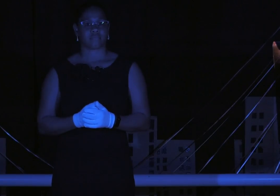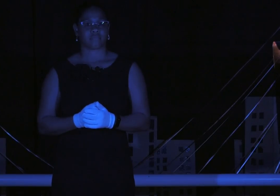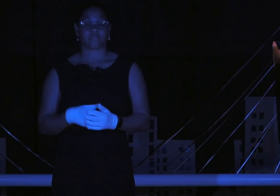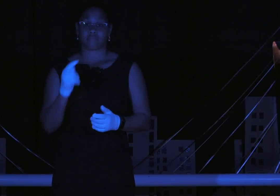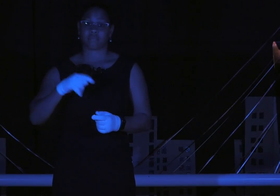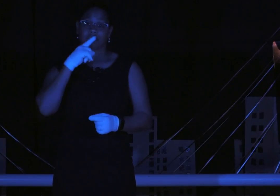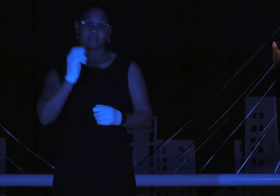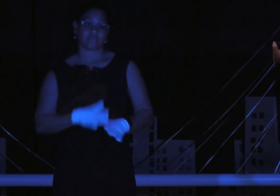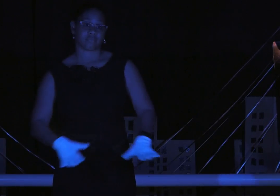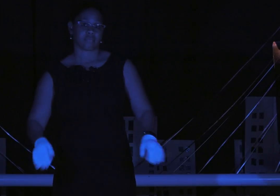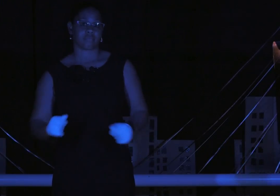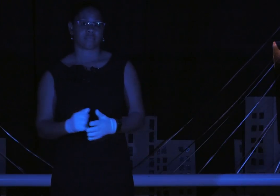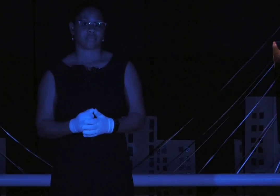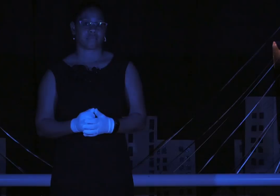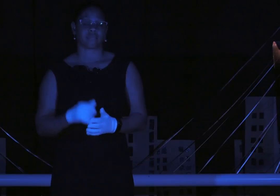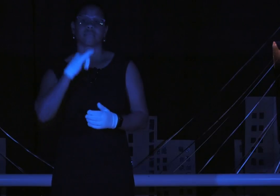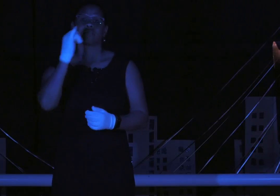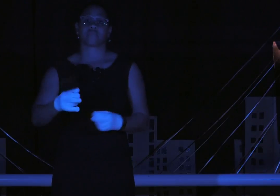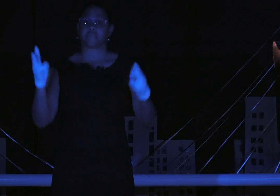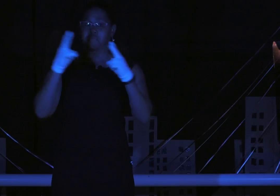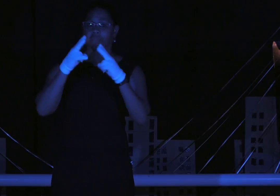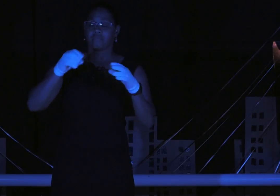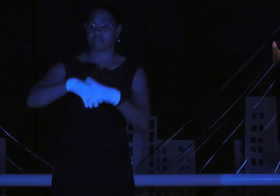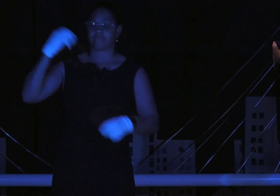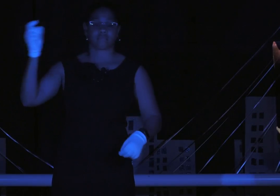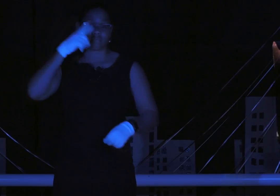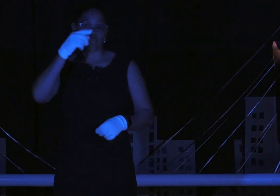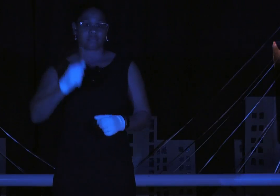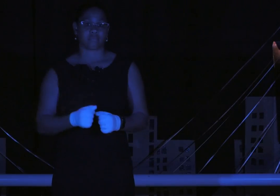loud is very outspoken, trying to outdo the best.